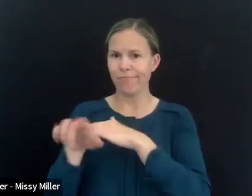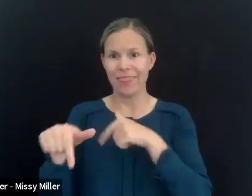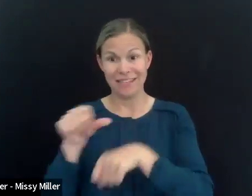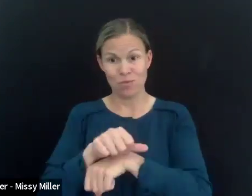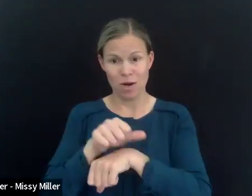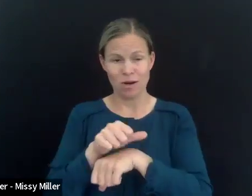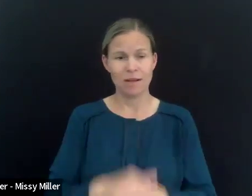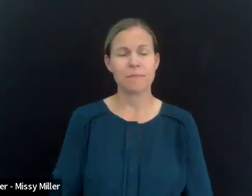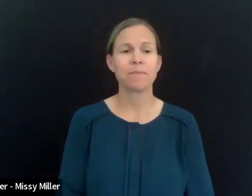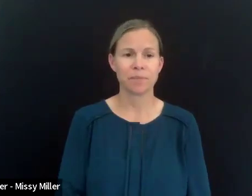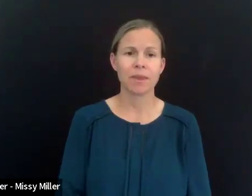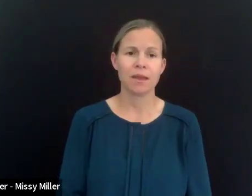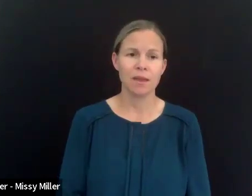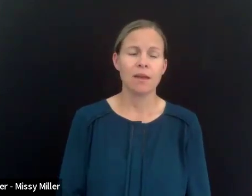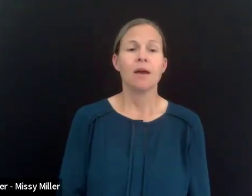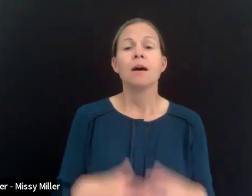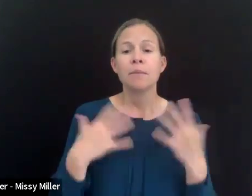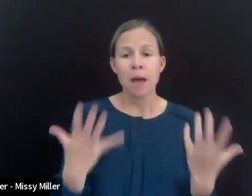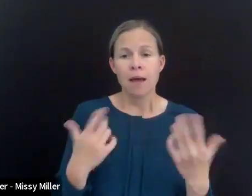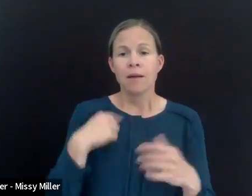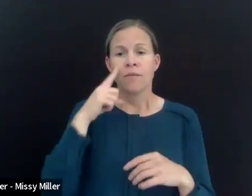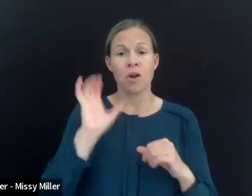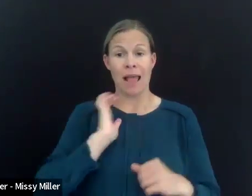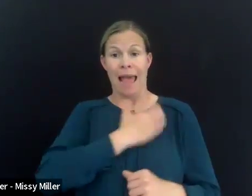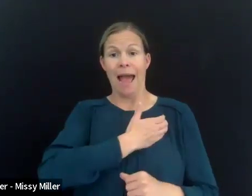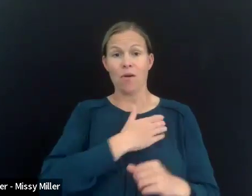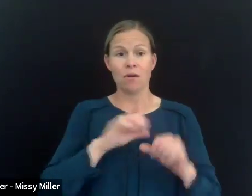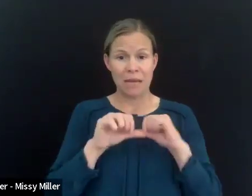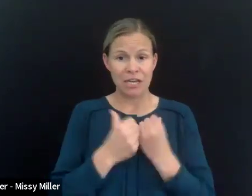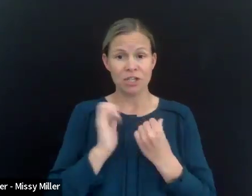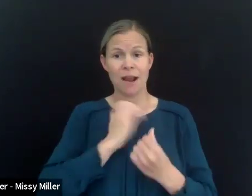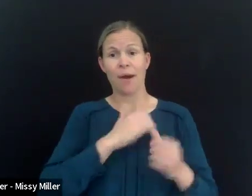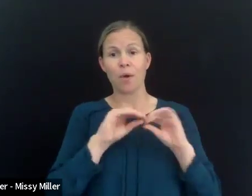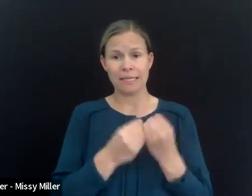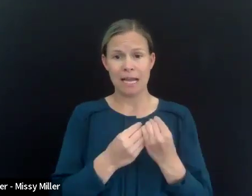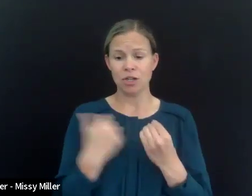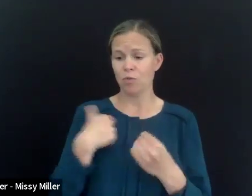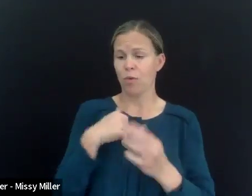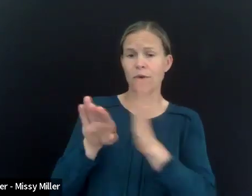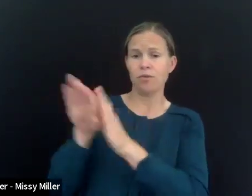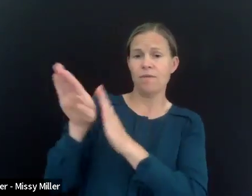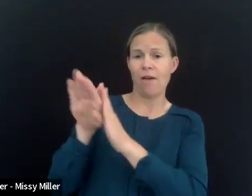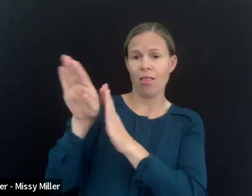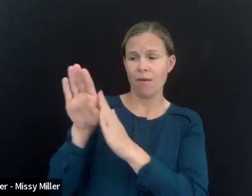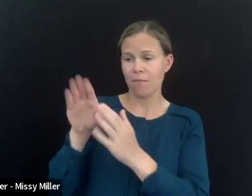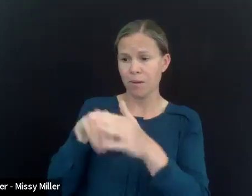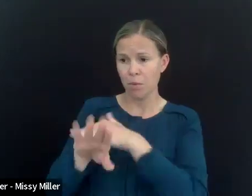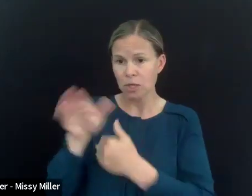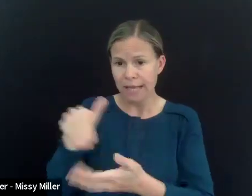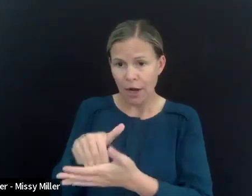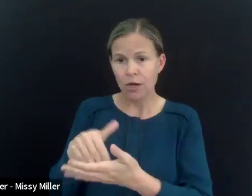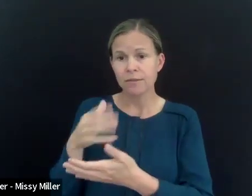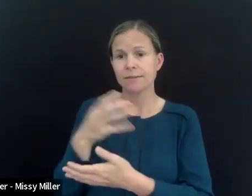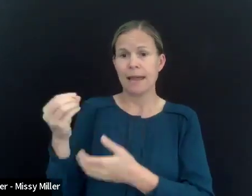But for BMMA, our journey in building access to birth centers and midwifery care has been transformational